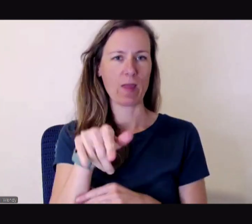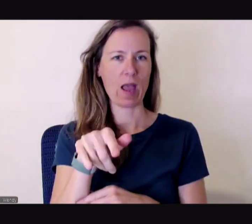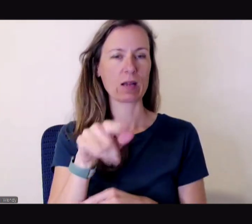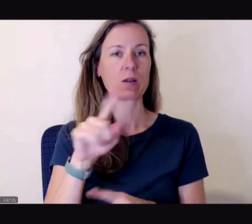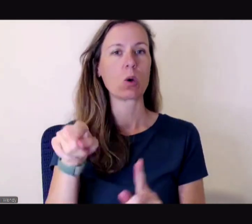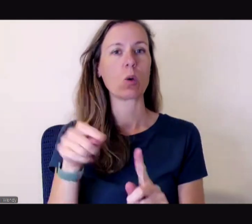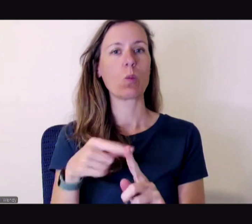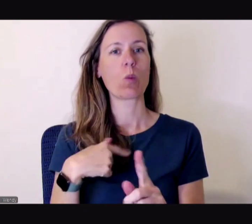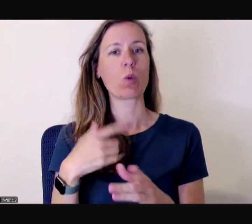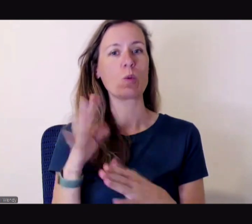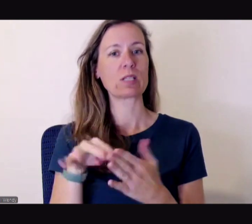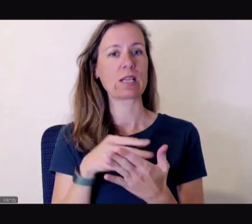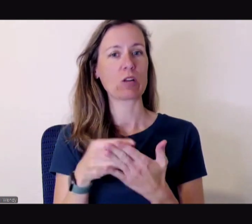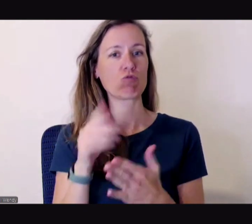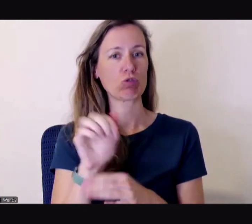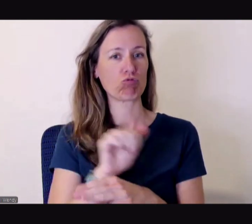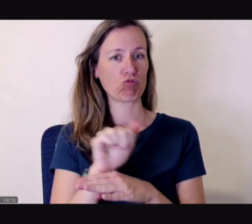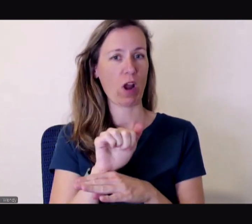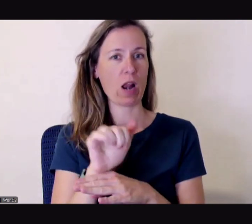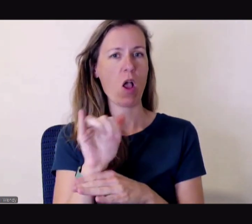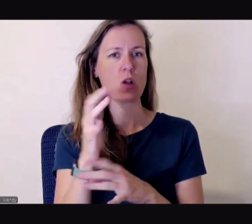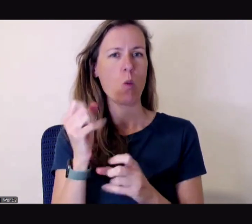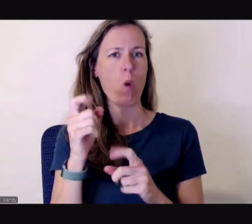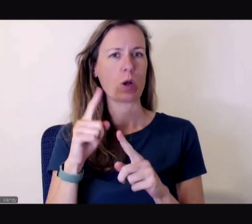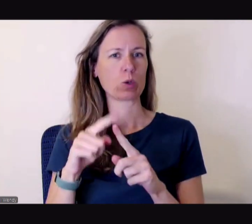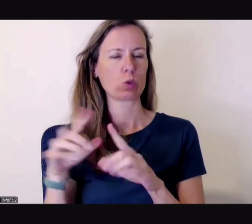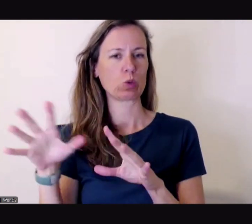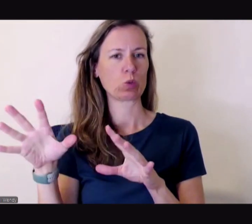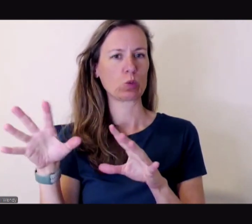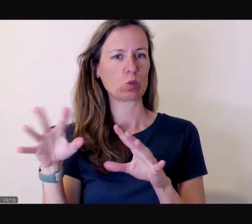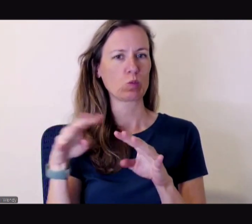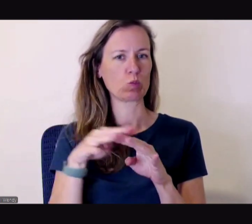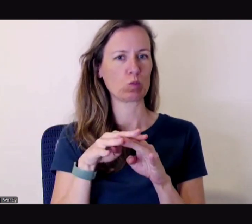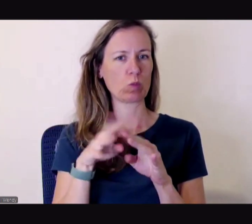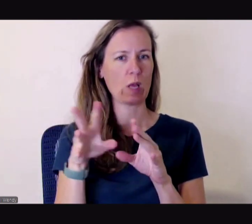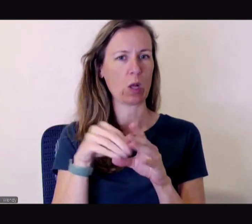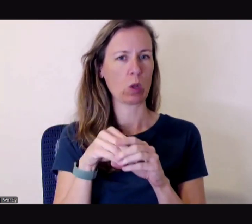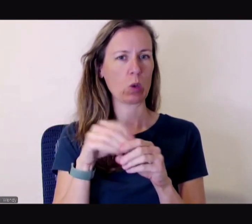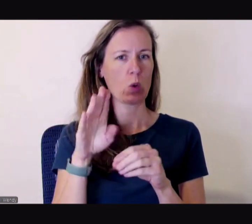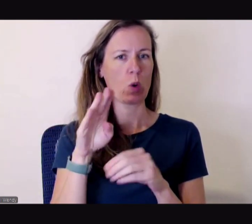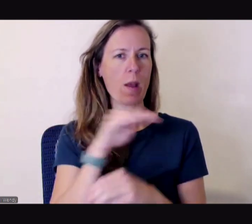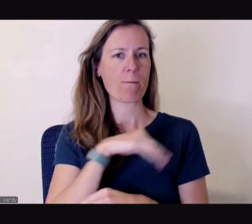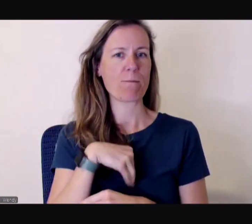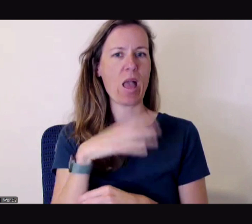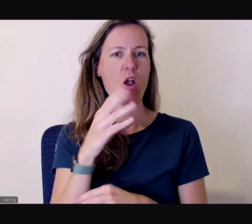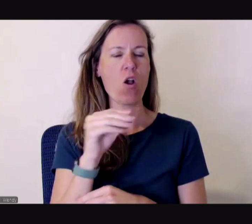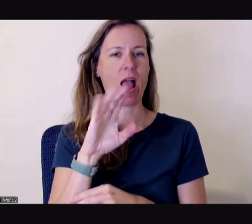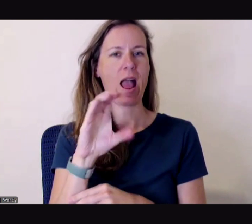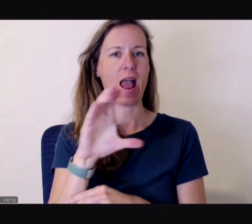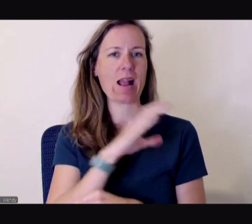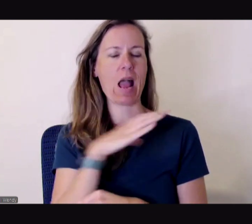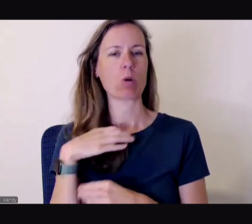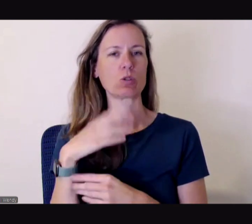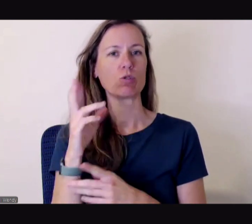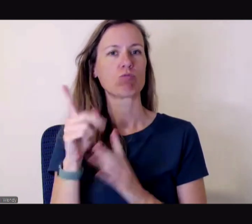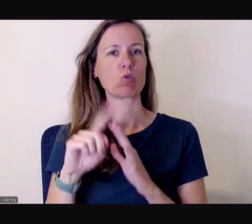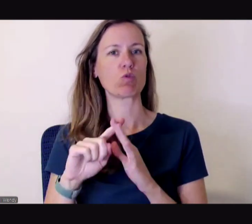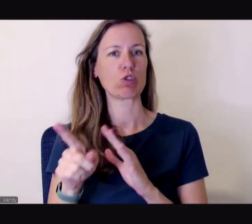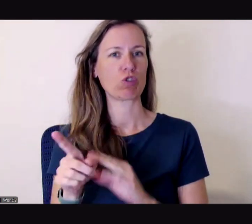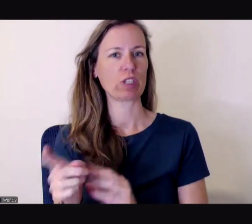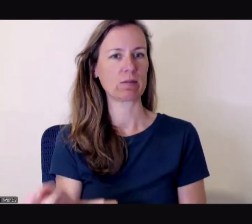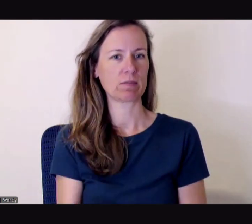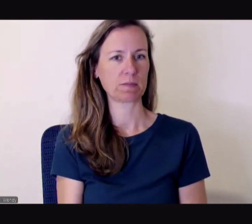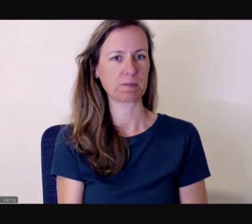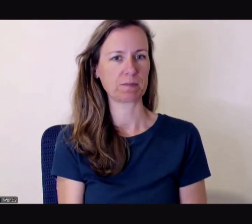want to dovetail a mayor and council retreat if that's possible. So that will